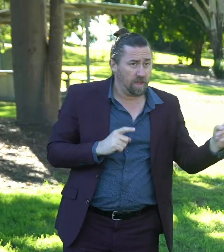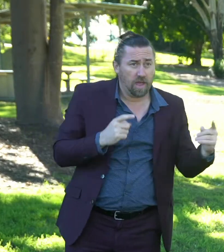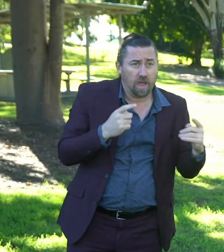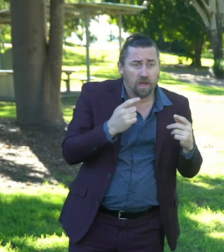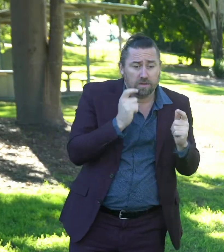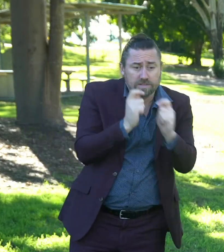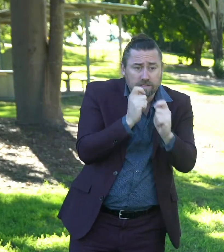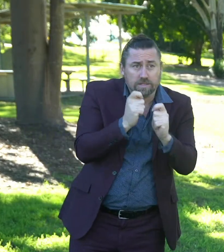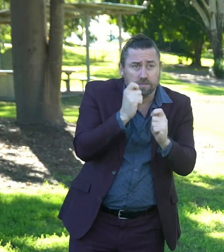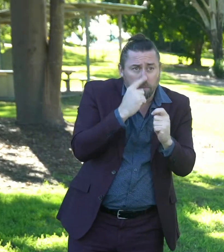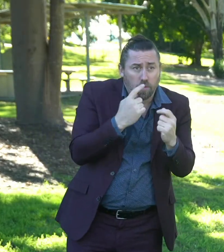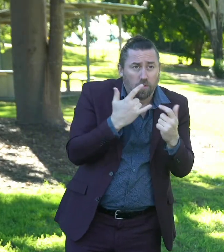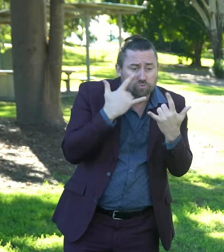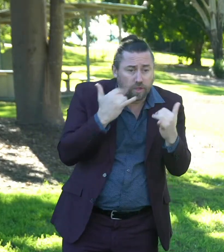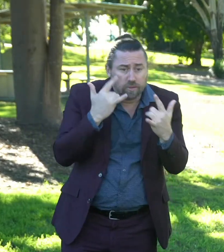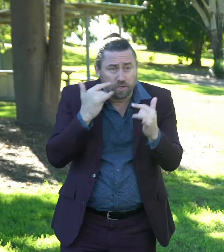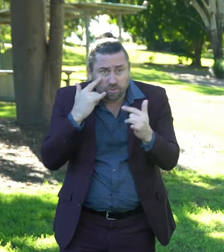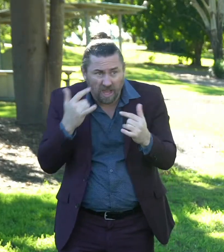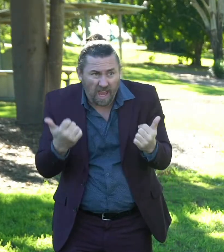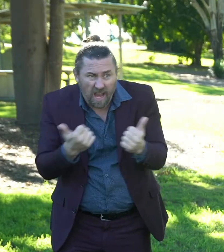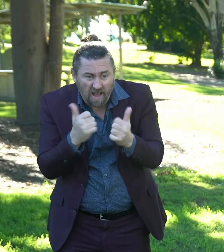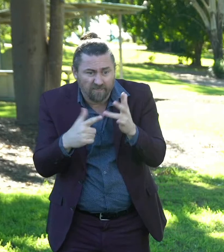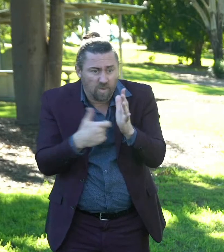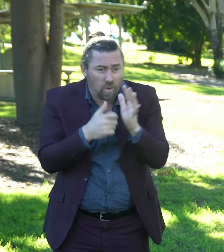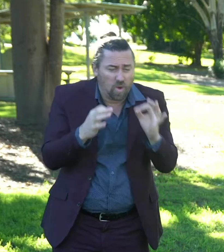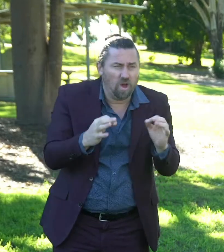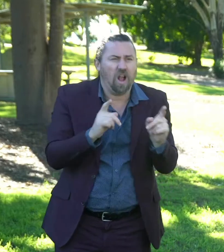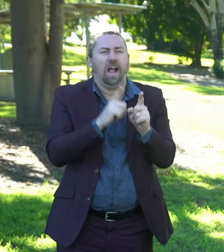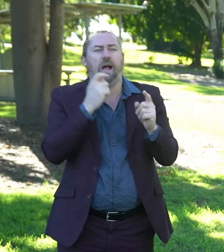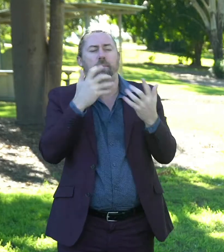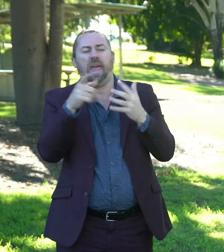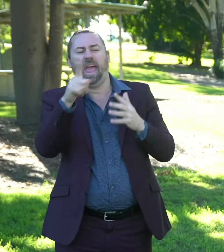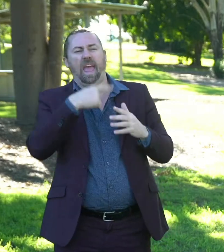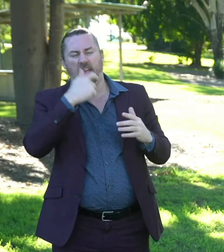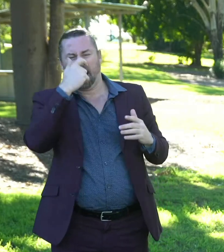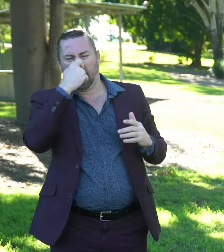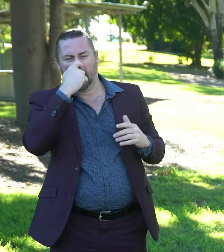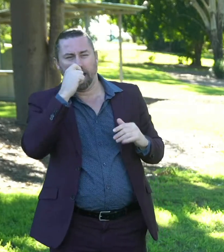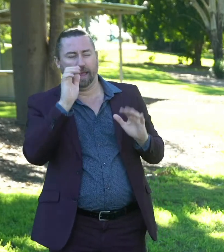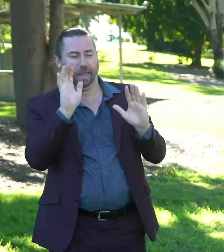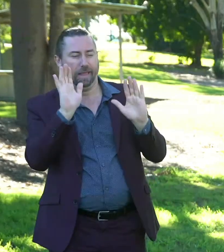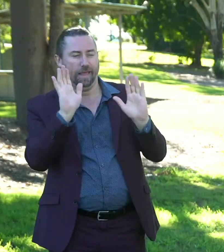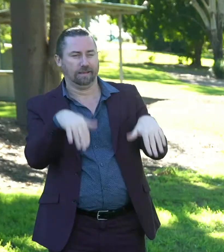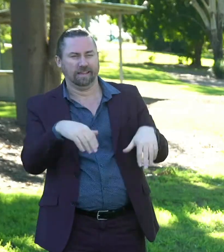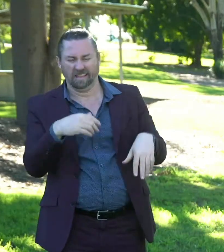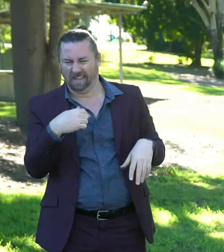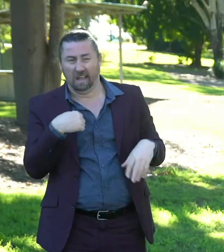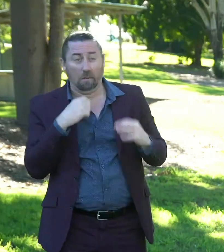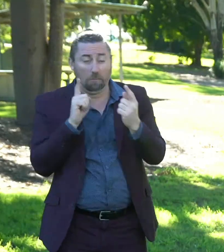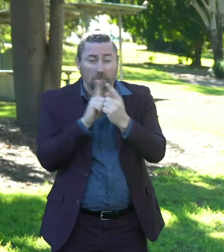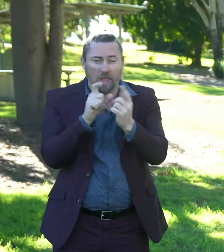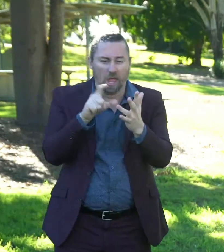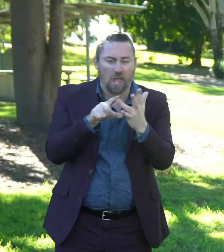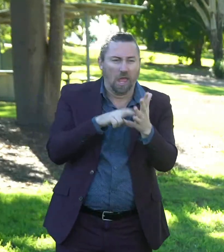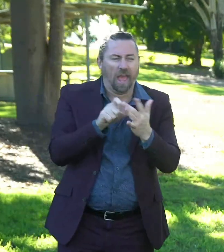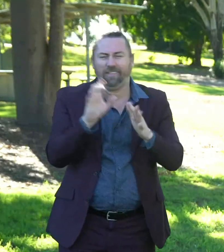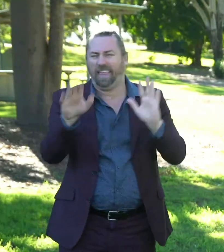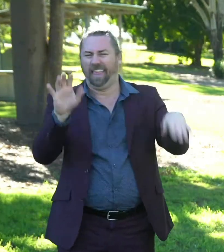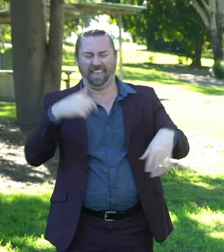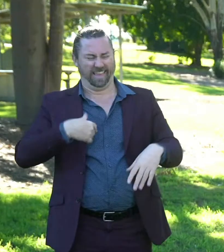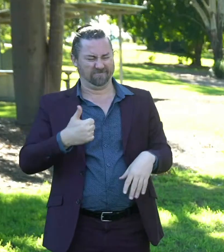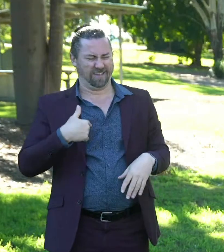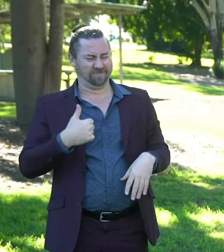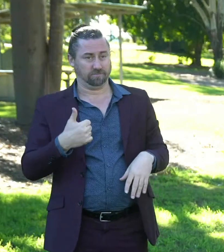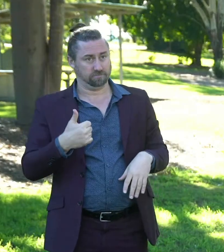moment? And obviously there's been cases where people are like, I've just got a cold, not a big deal, I don't know anyone who's had COVID and I haven't been put in. Look,